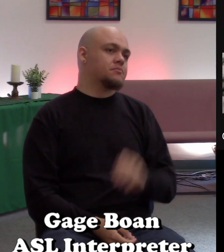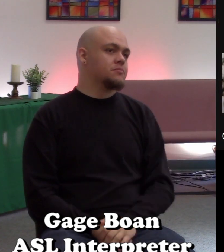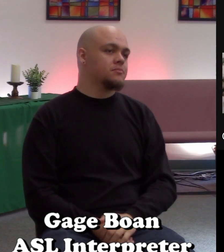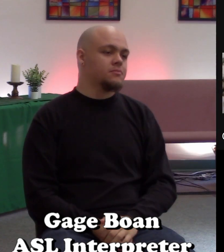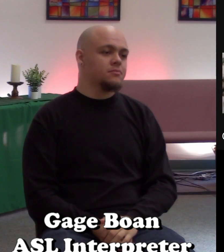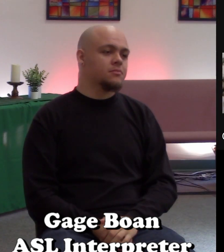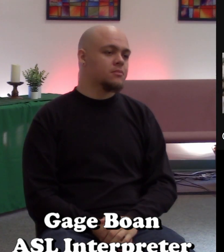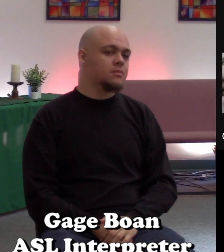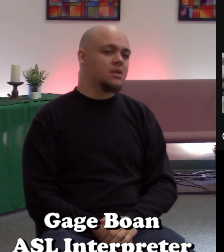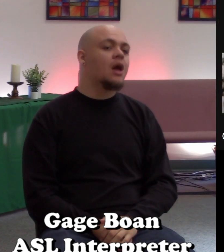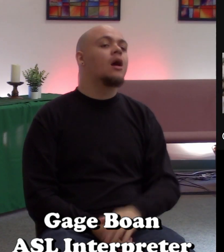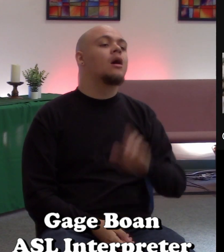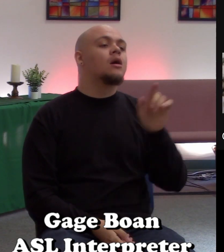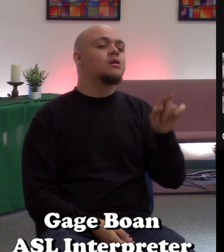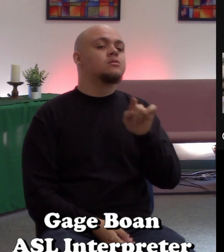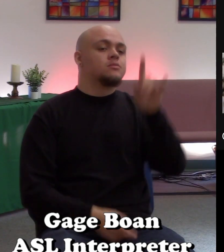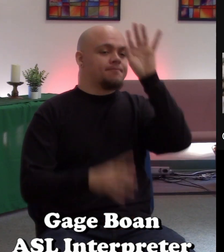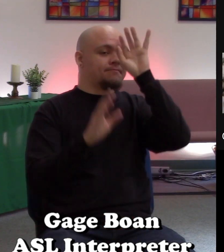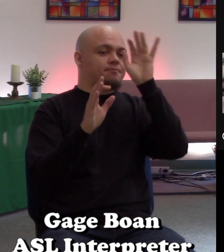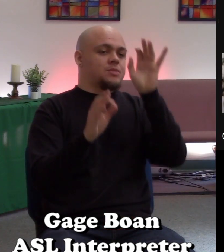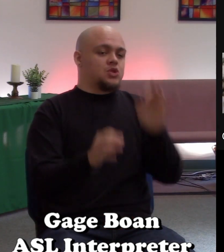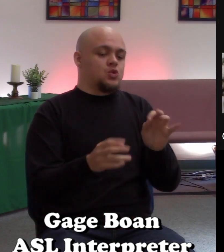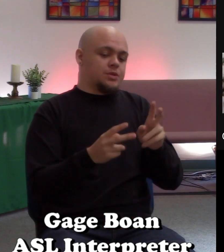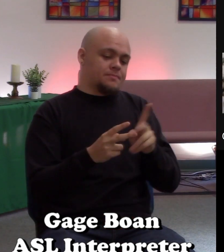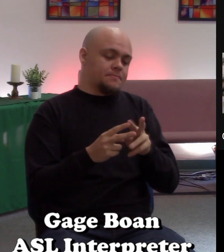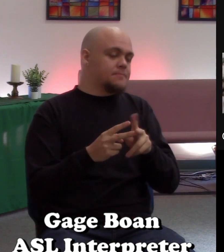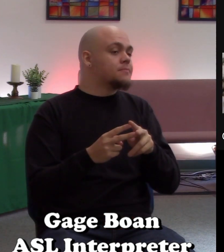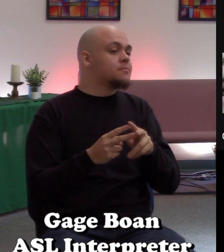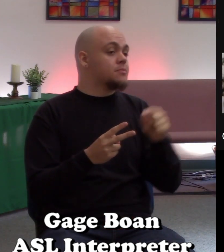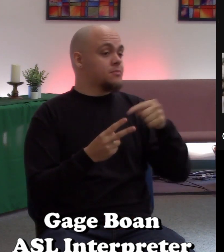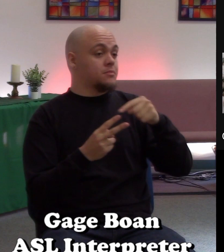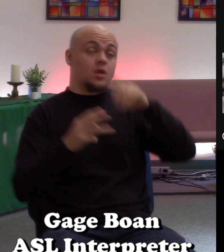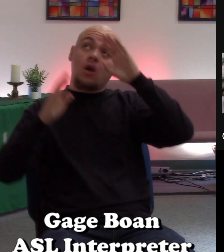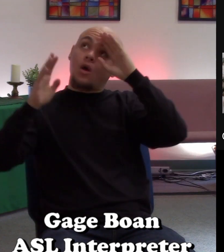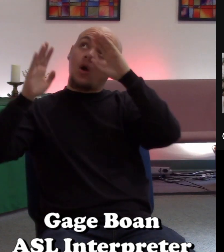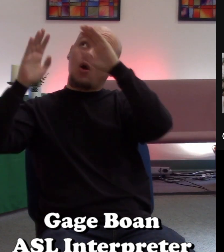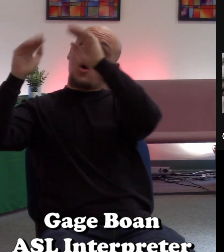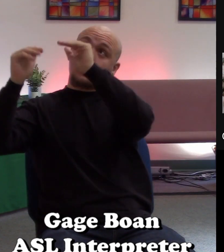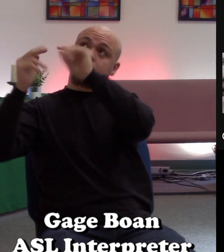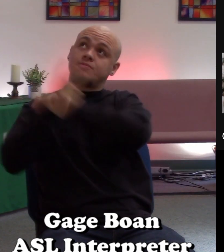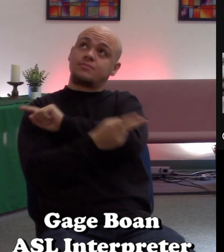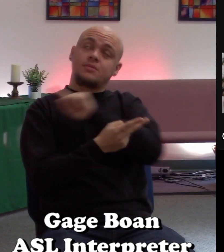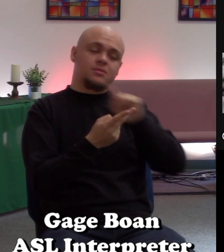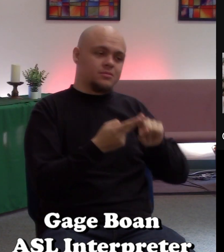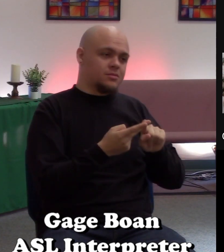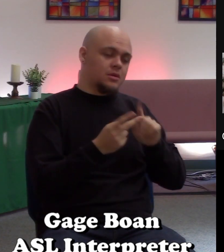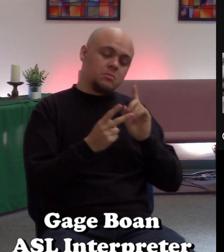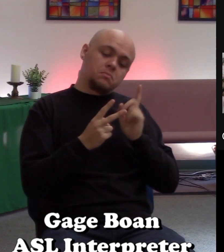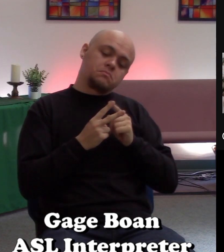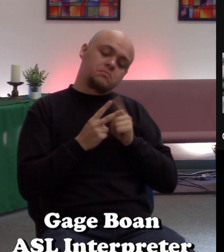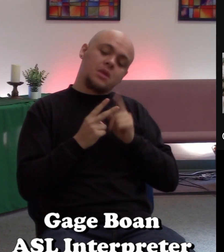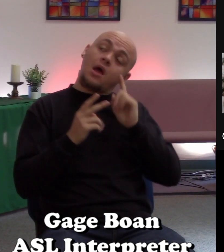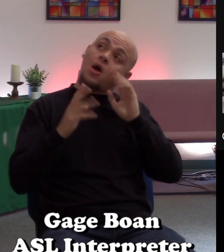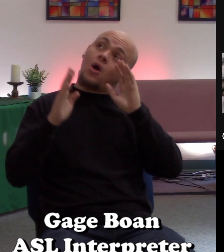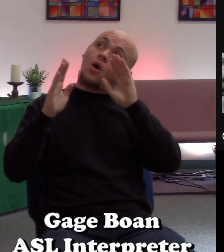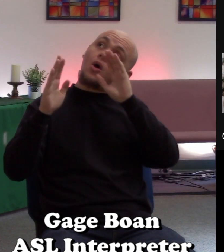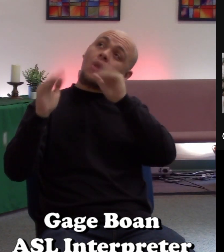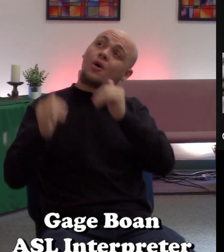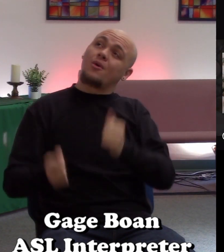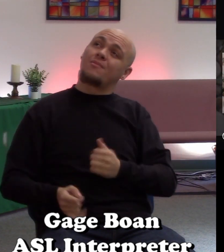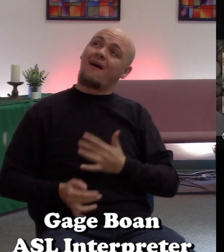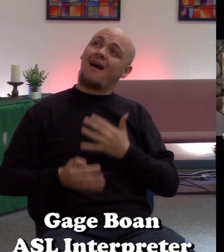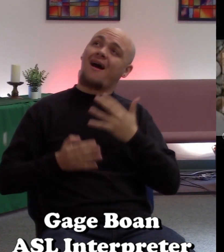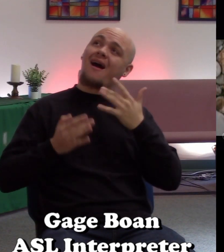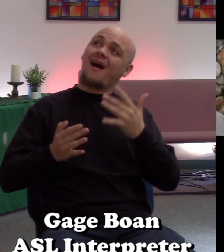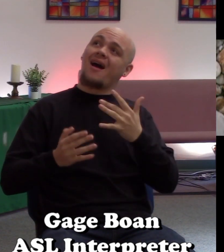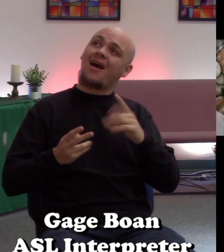You got a choice. Are you going to choose hope? Are you going to choose to live in a state of hope? Or are you going to